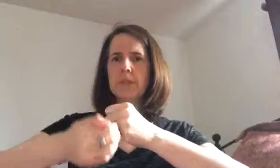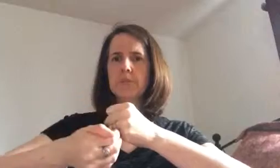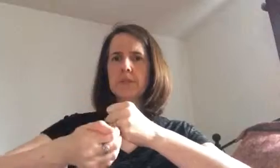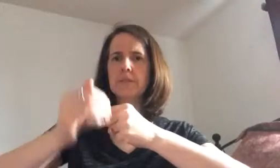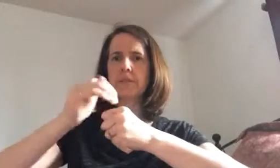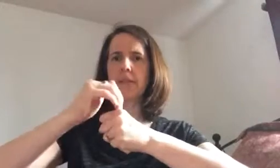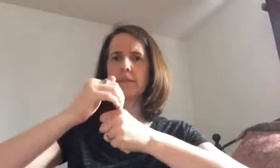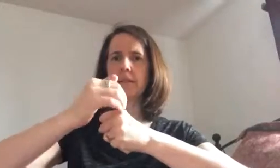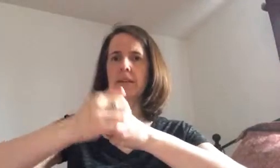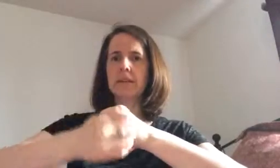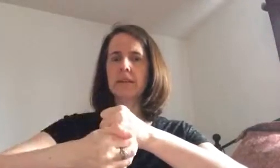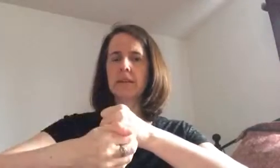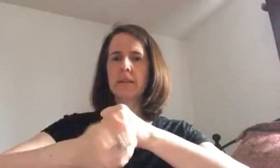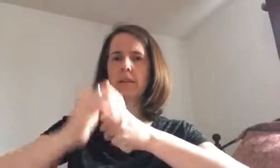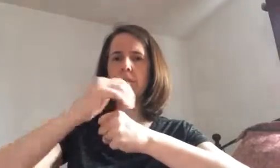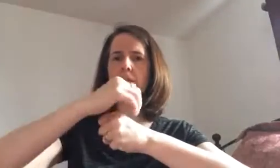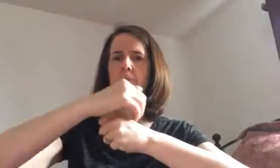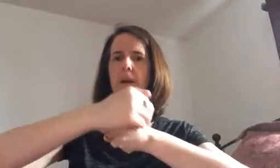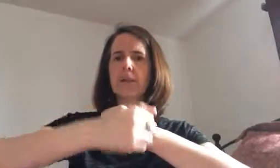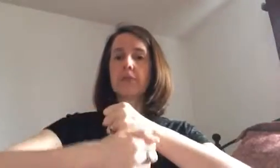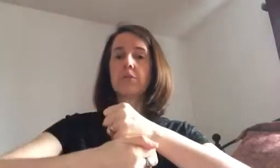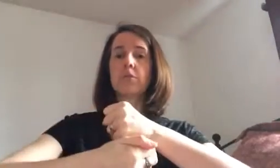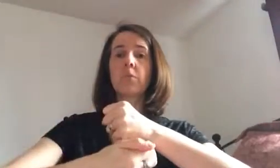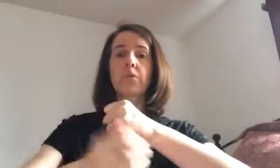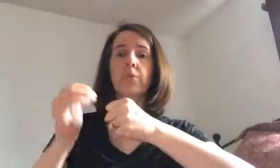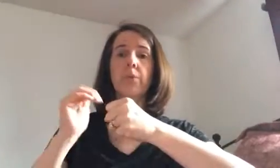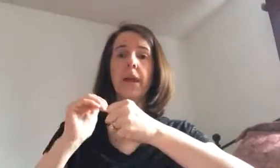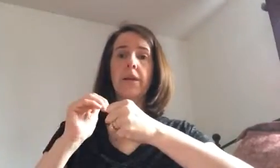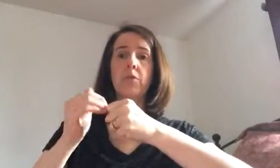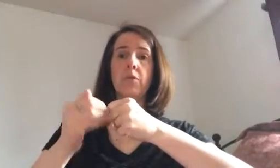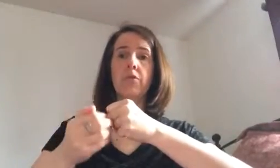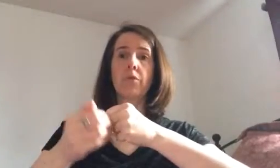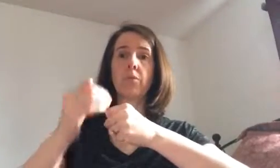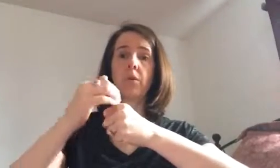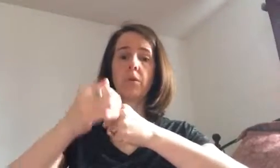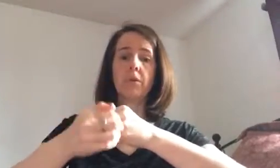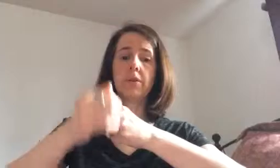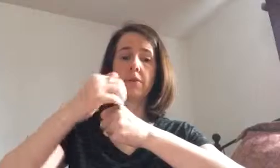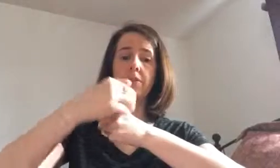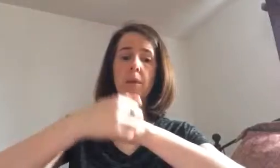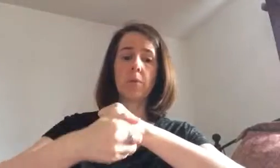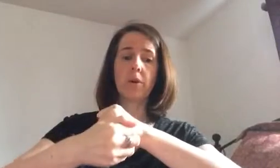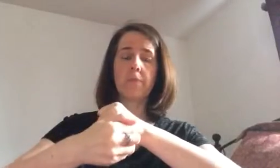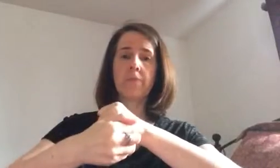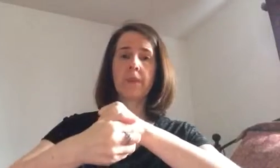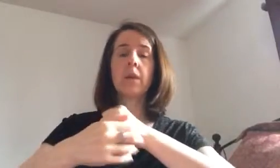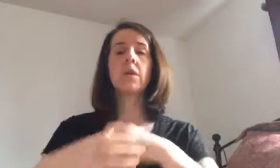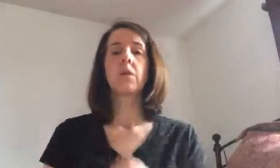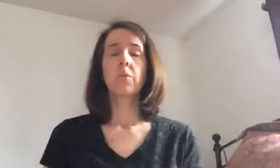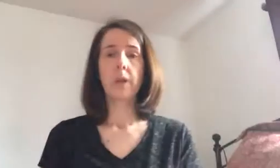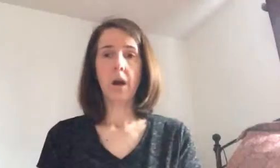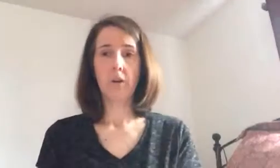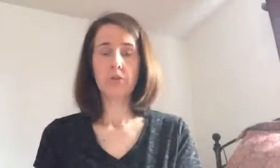to be slicing your bread. This is the word for bread or for roll. It's the same word. We